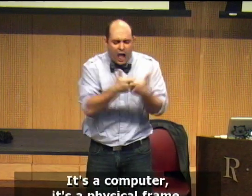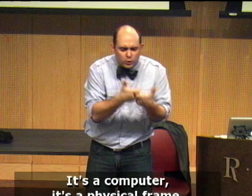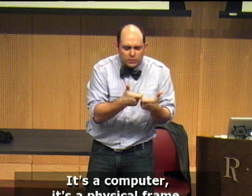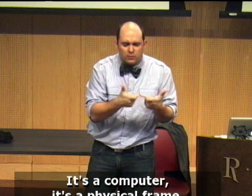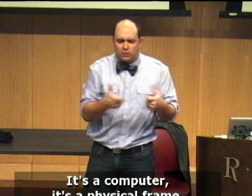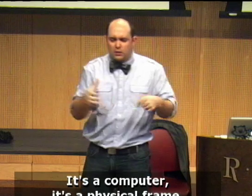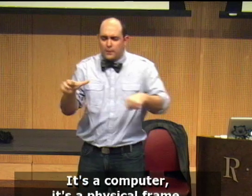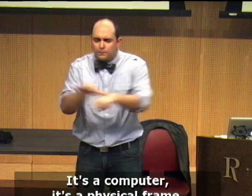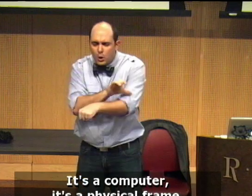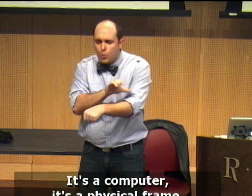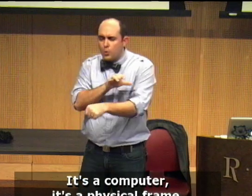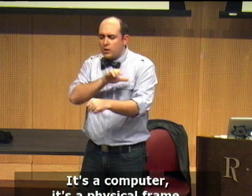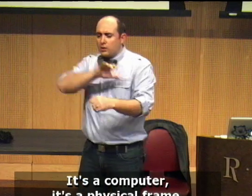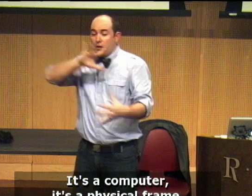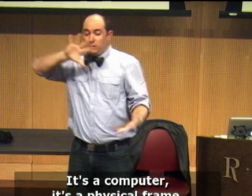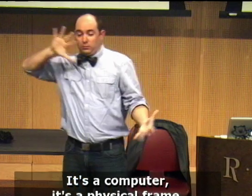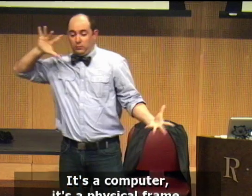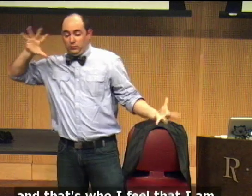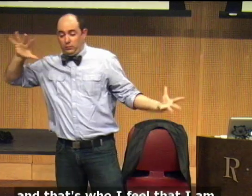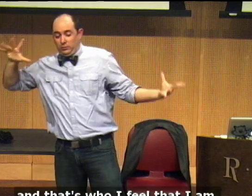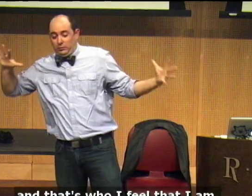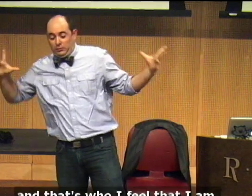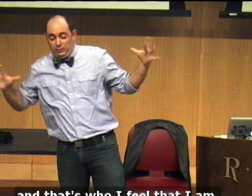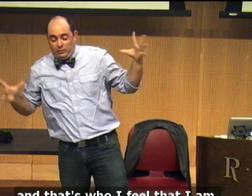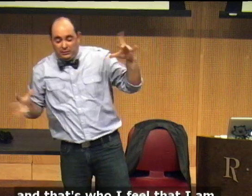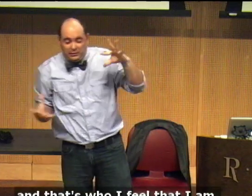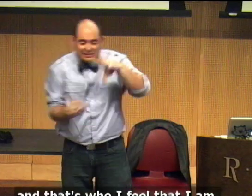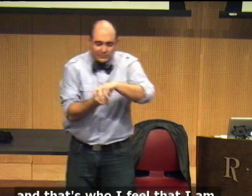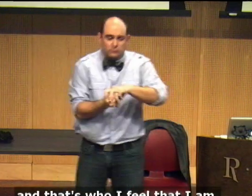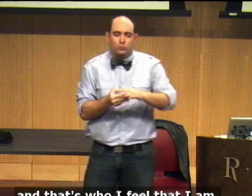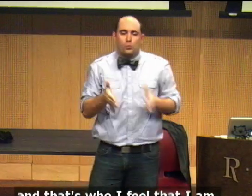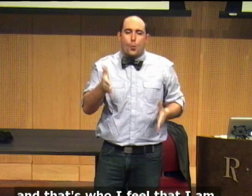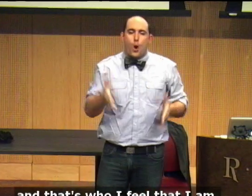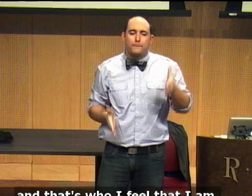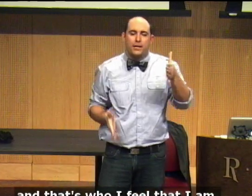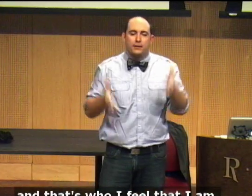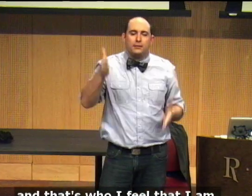a physical frame, and that's who I feel that I am.